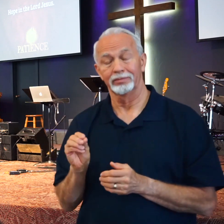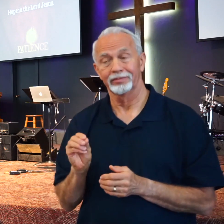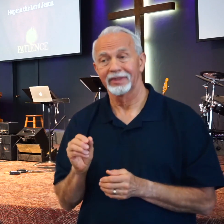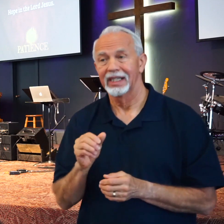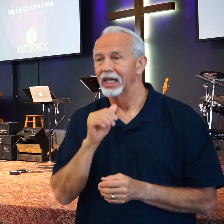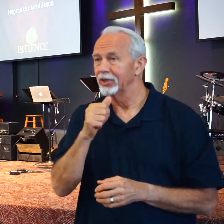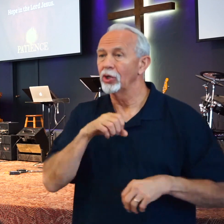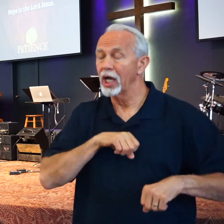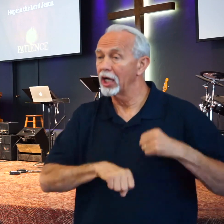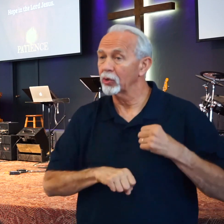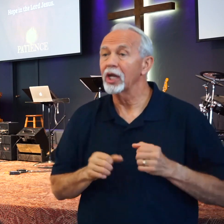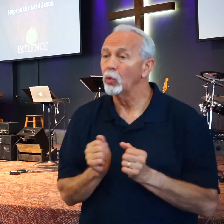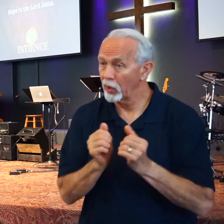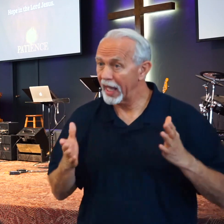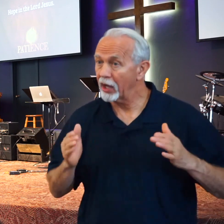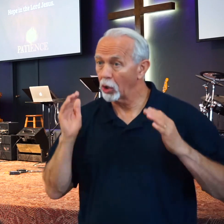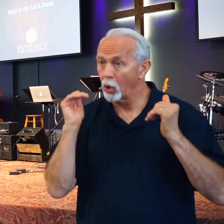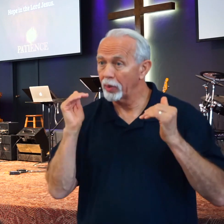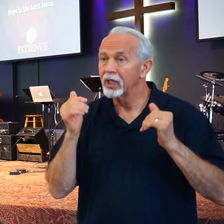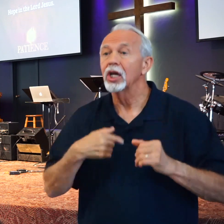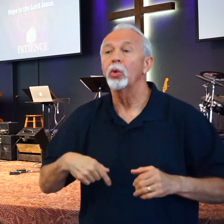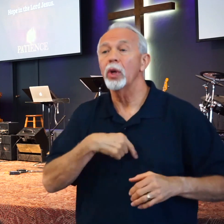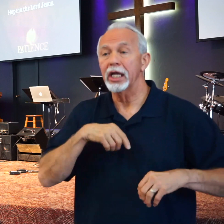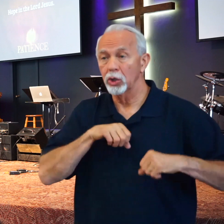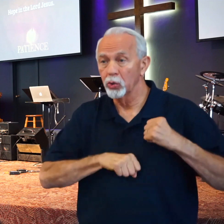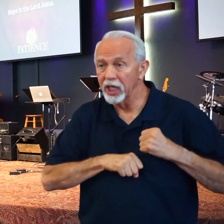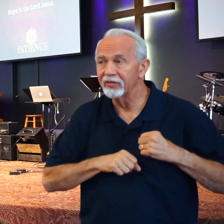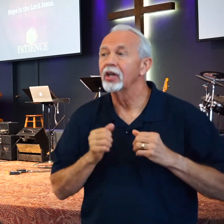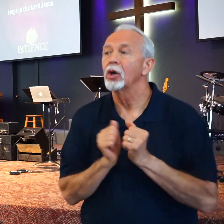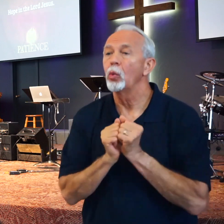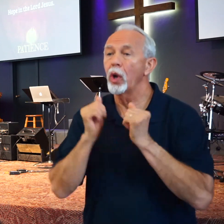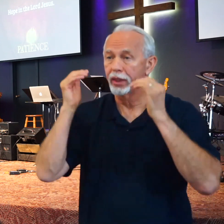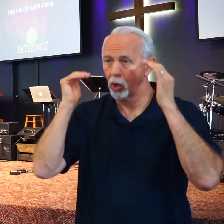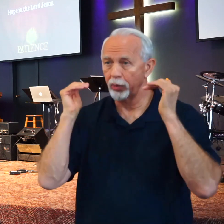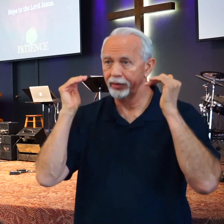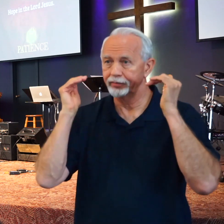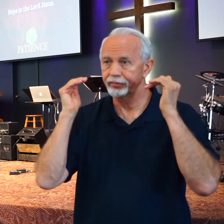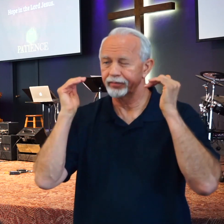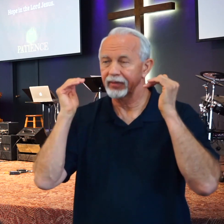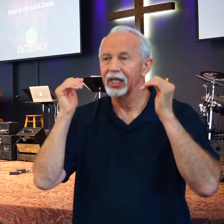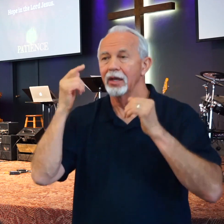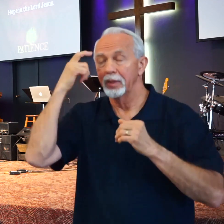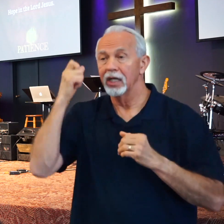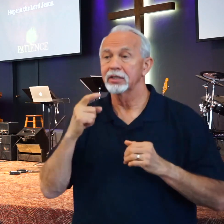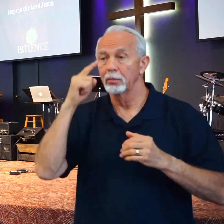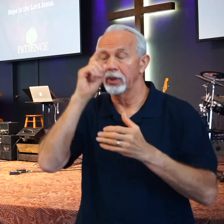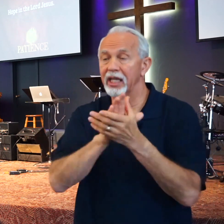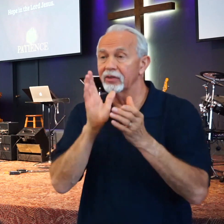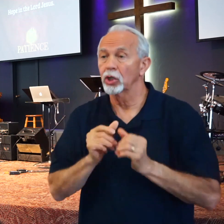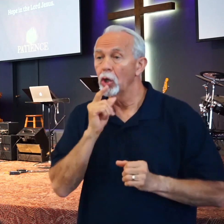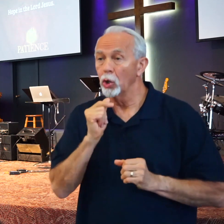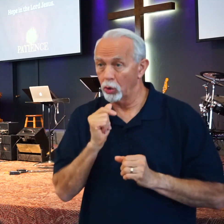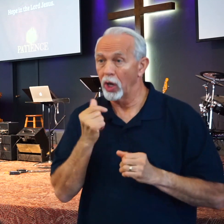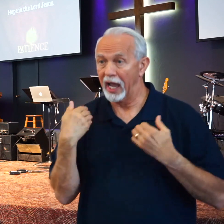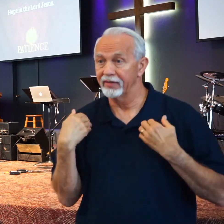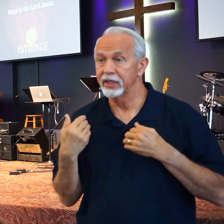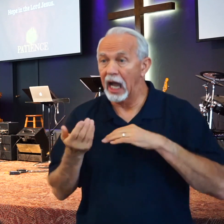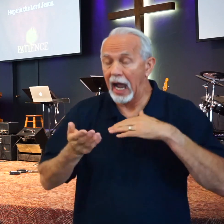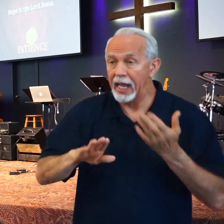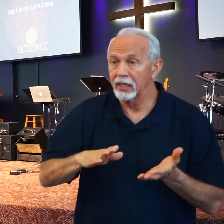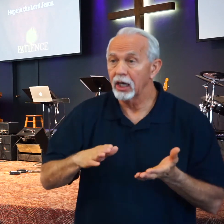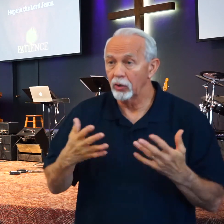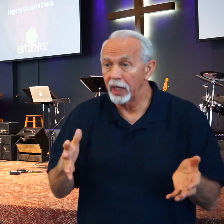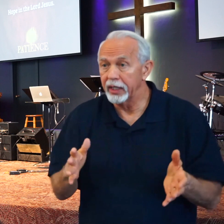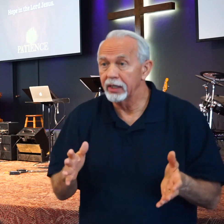grieve without hope. We grieve with hope, because believers who have died are with